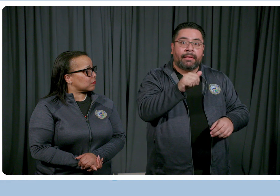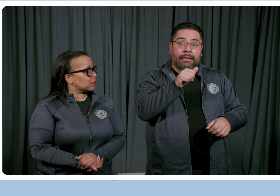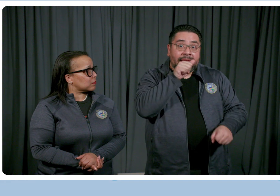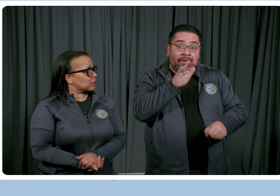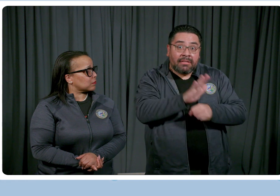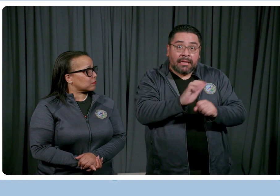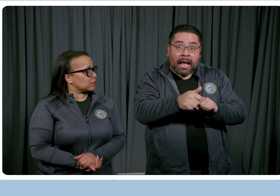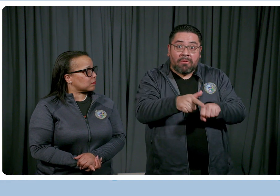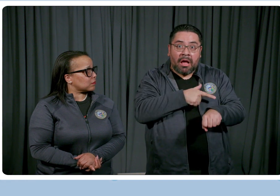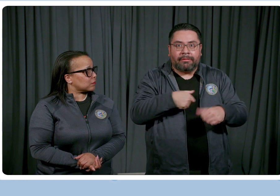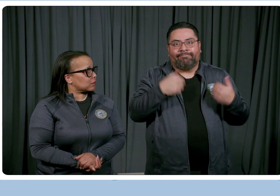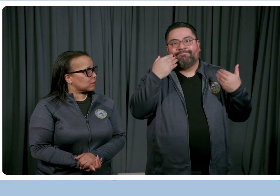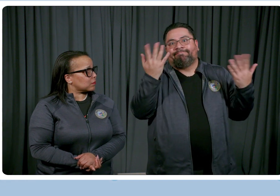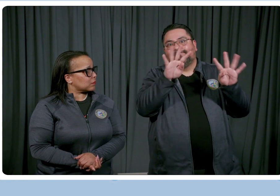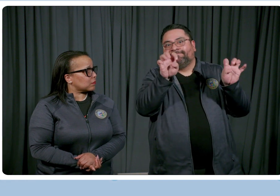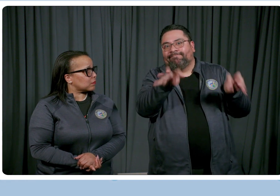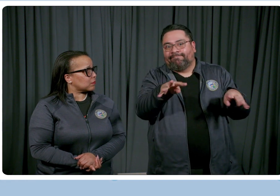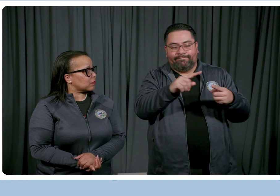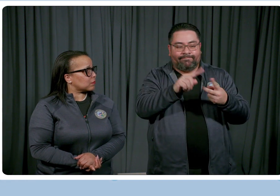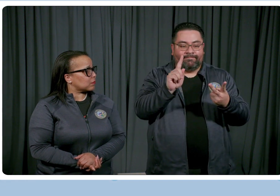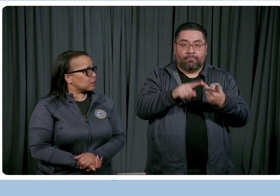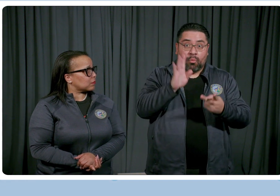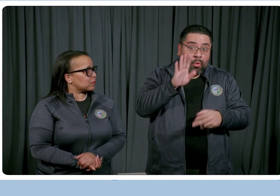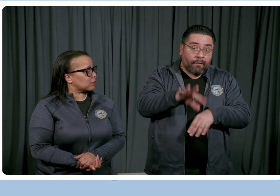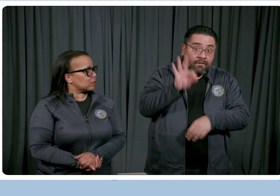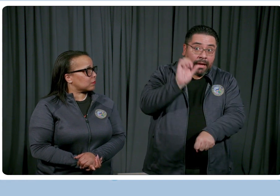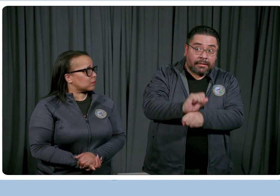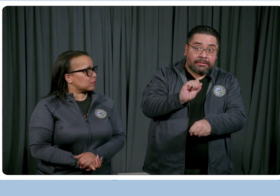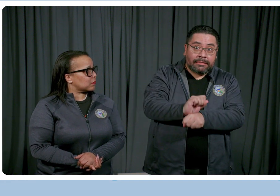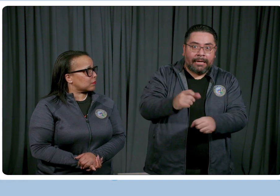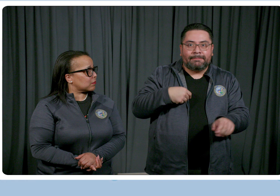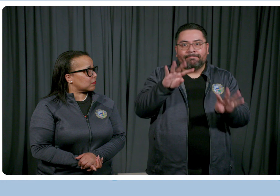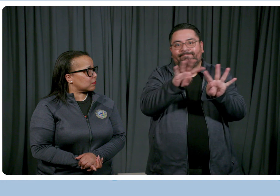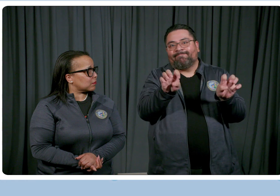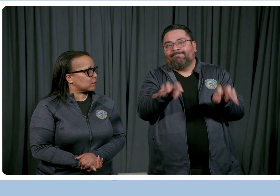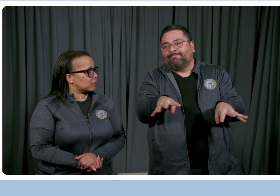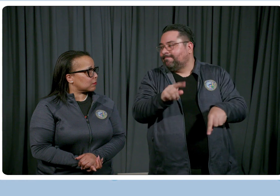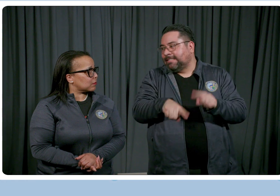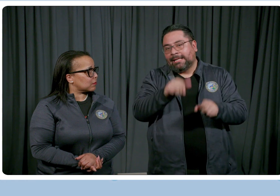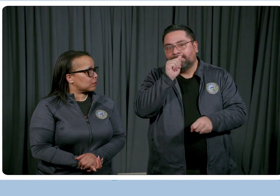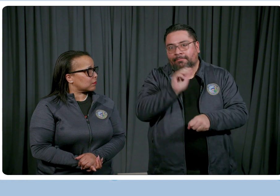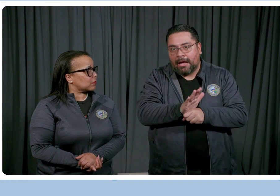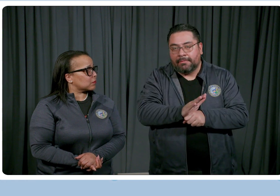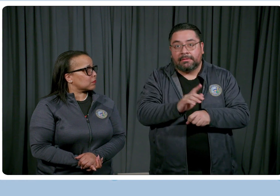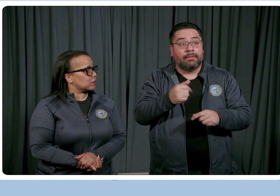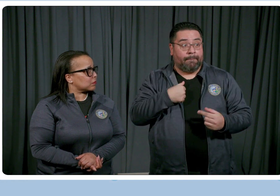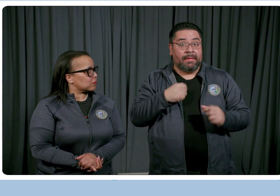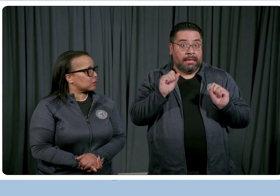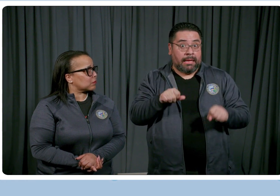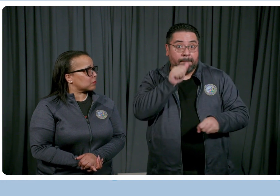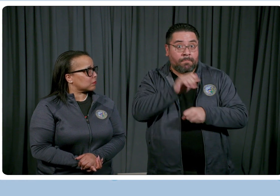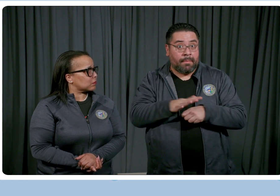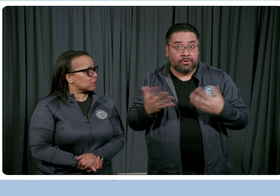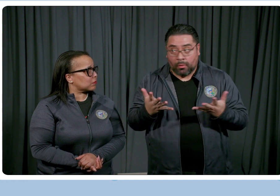a guarantee of how long it's going to take. I don't even necessarily have a 100% guarantee that you will find employment through this process. But